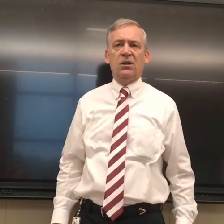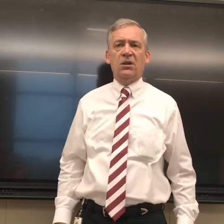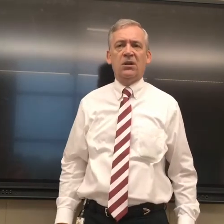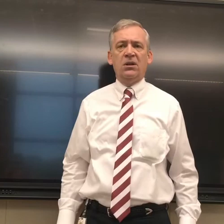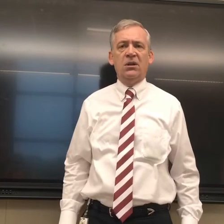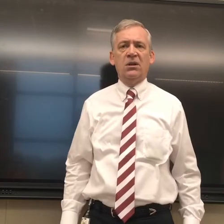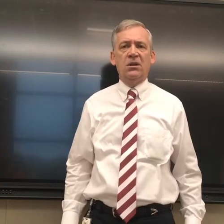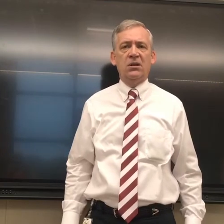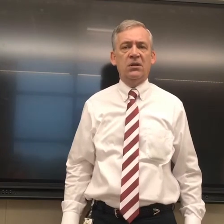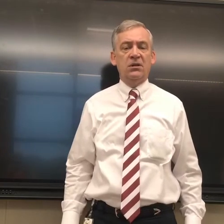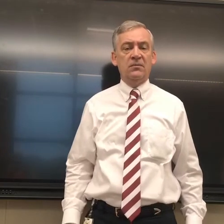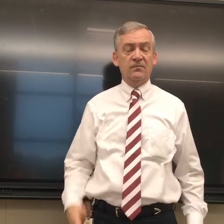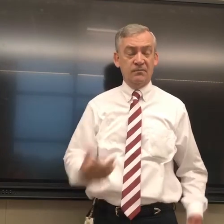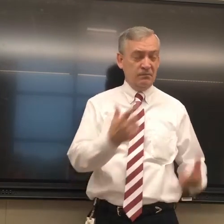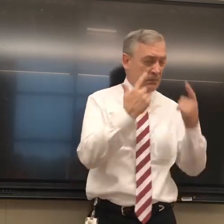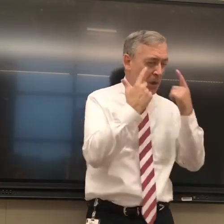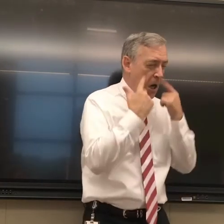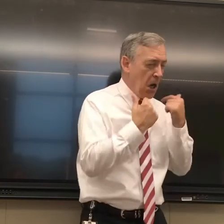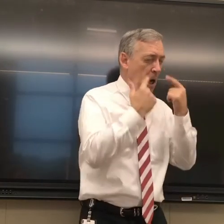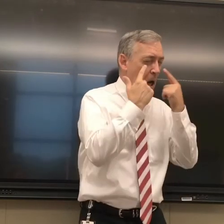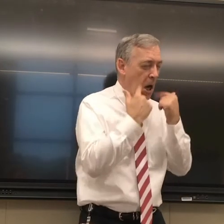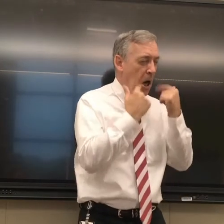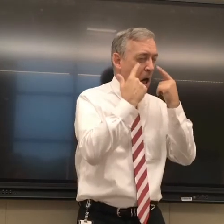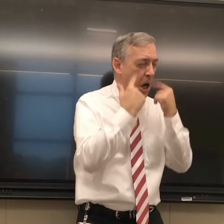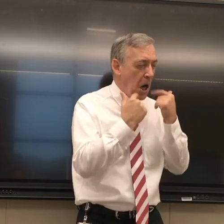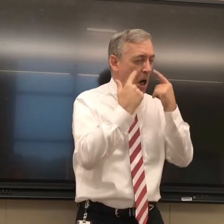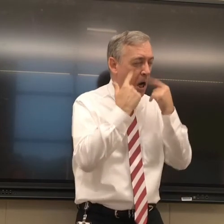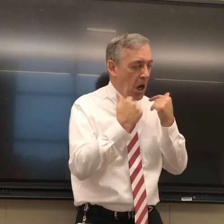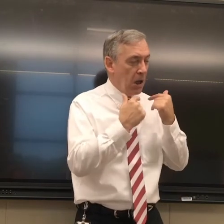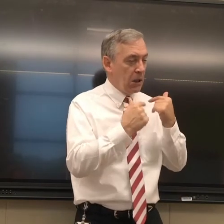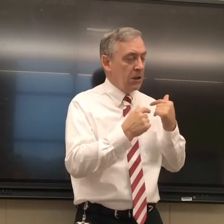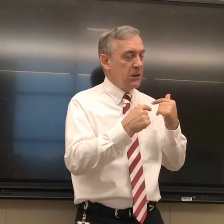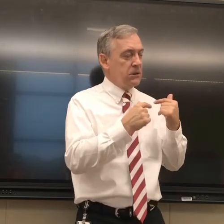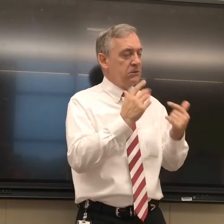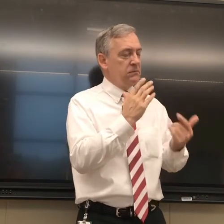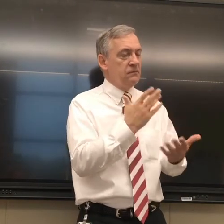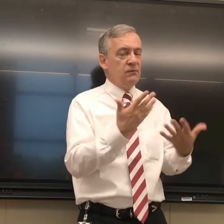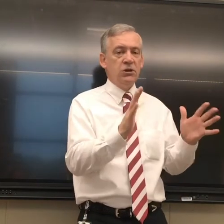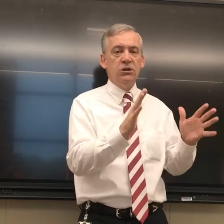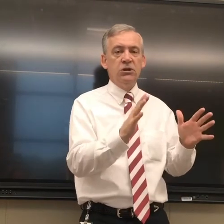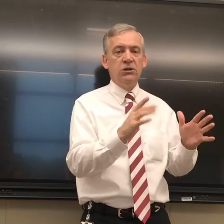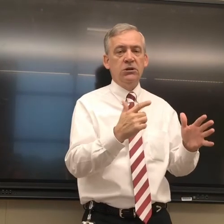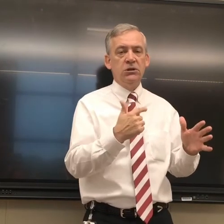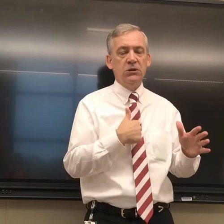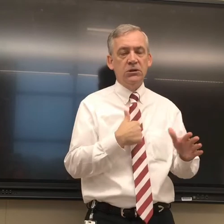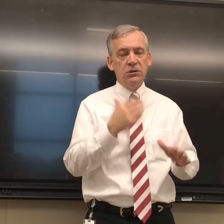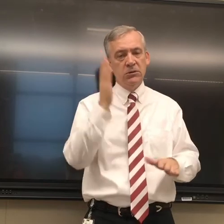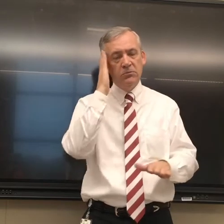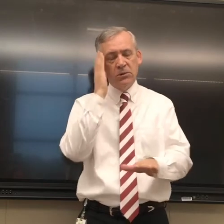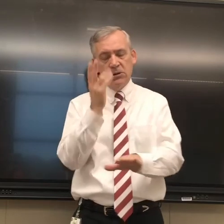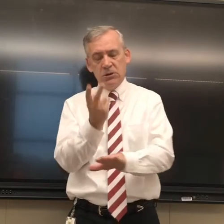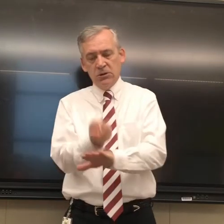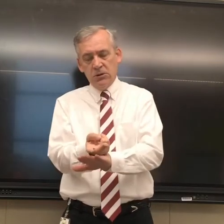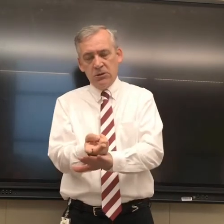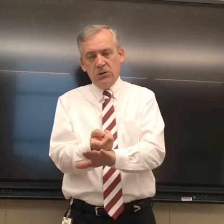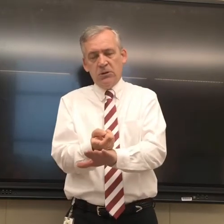Long after the sobbing and humming had stopped, I lay on the pallet, still as stone, with my hands over